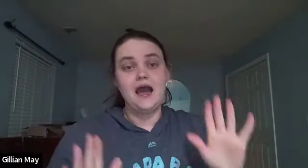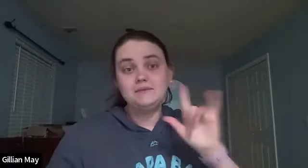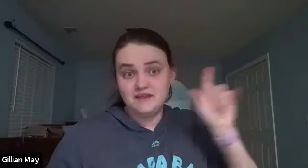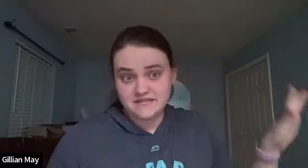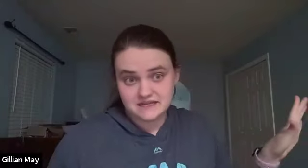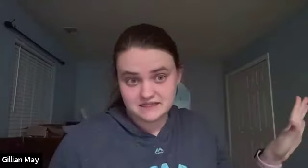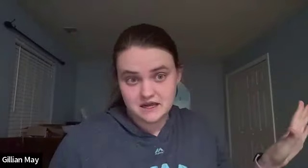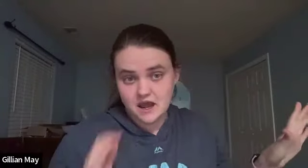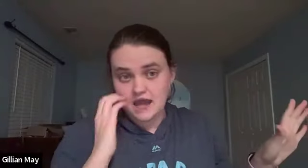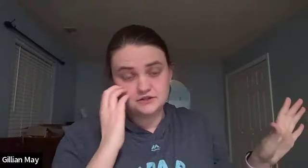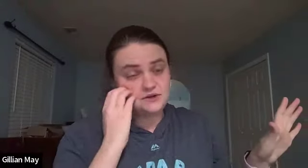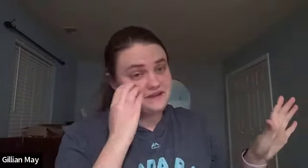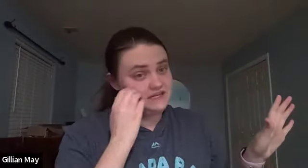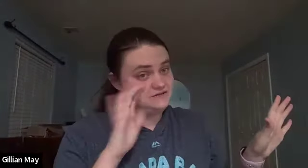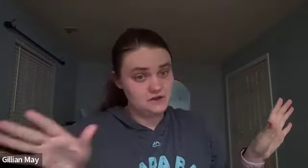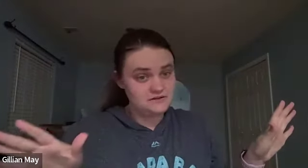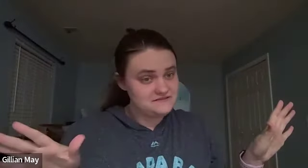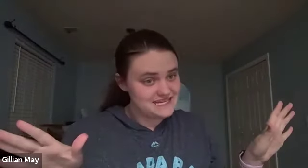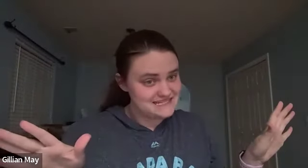I'm left-handed. I don't know if any of y'all are left-handed.